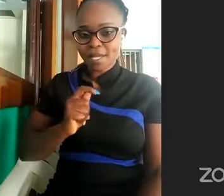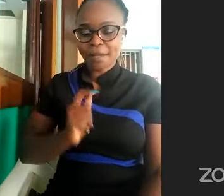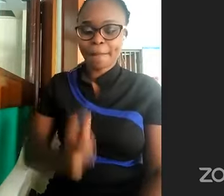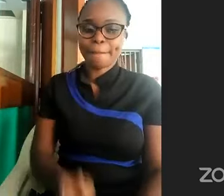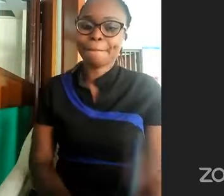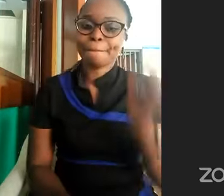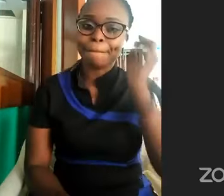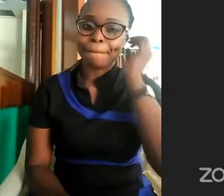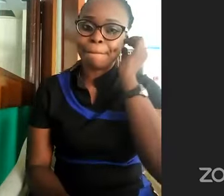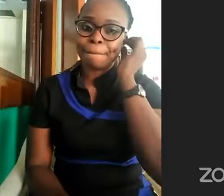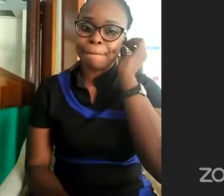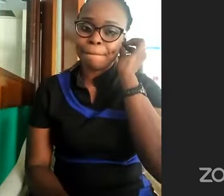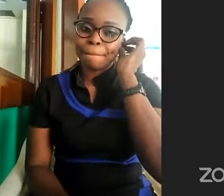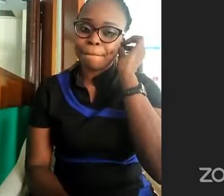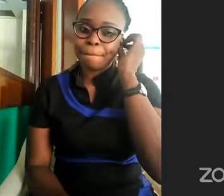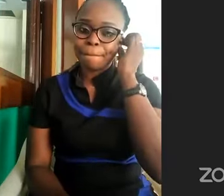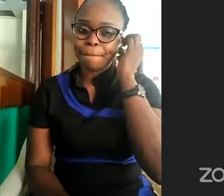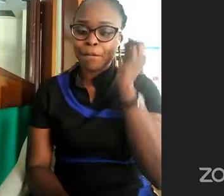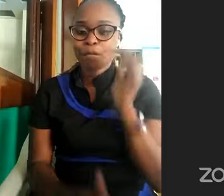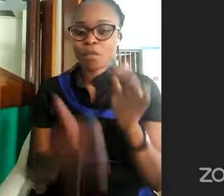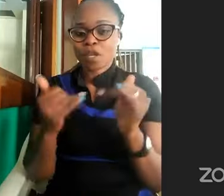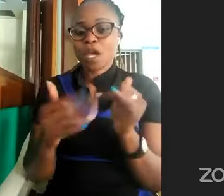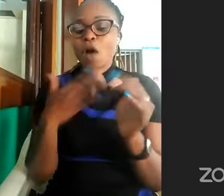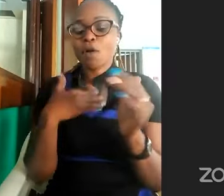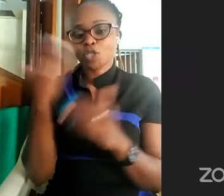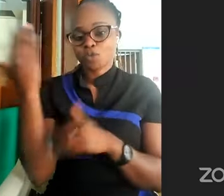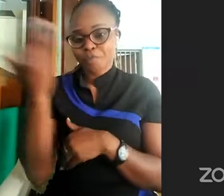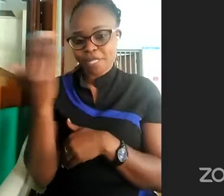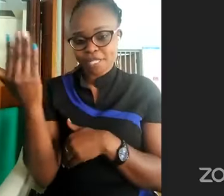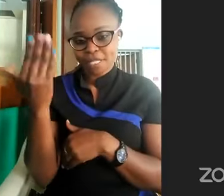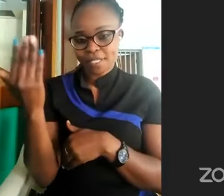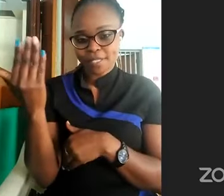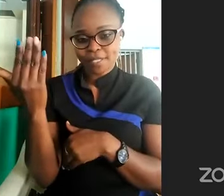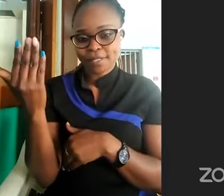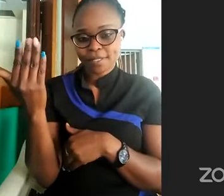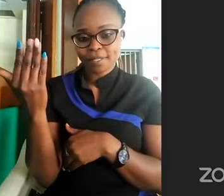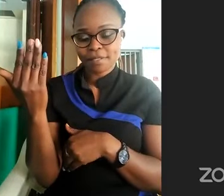So I want to present in a few points, because